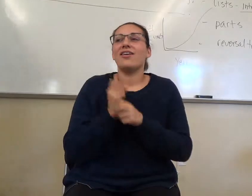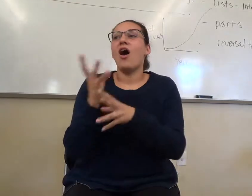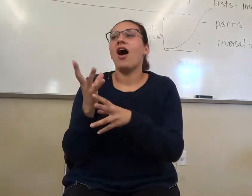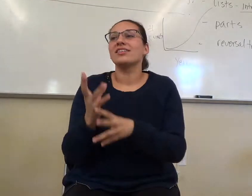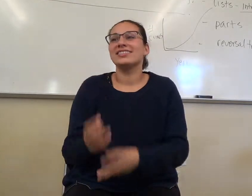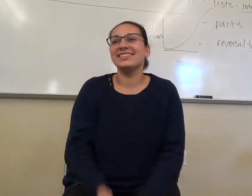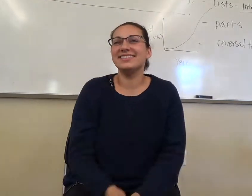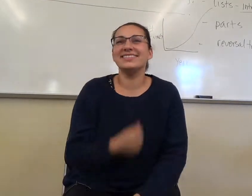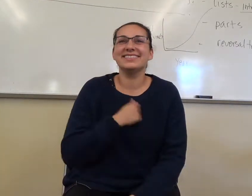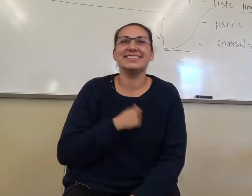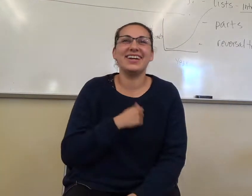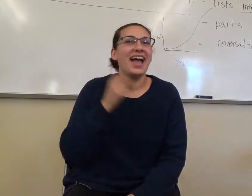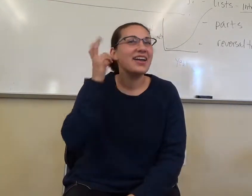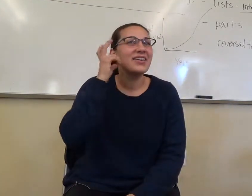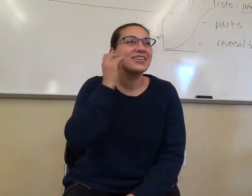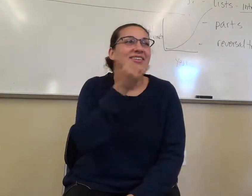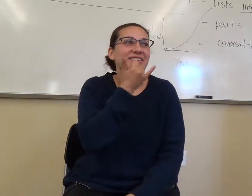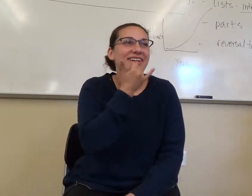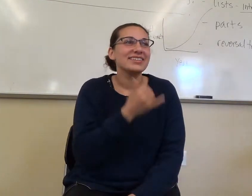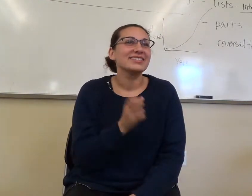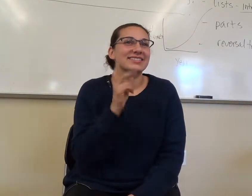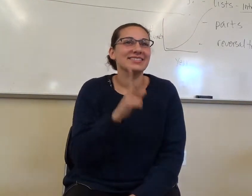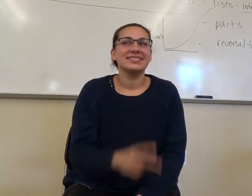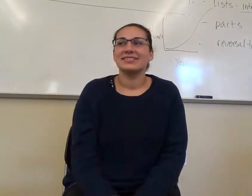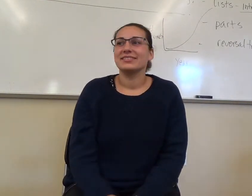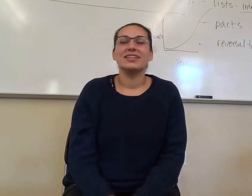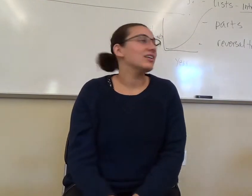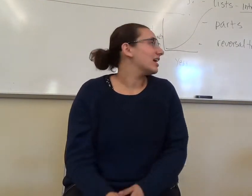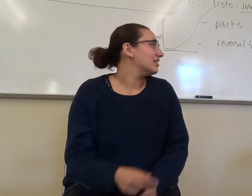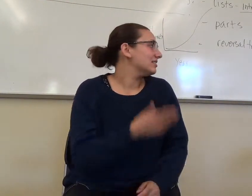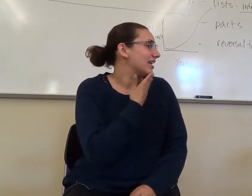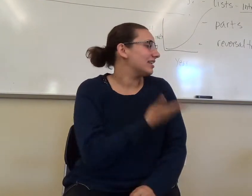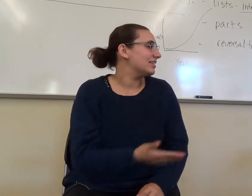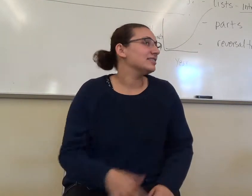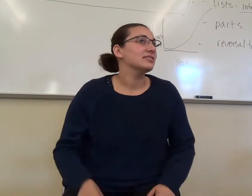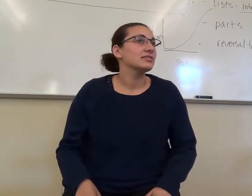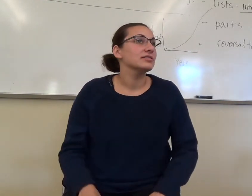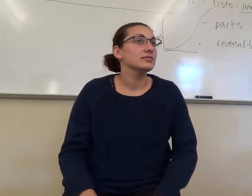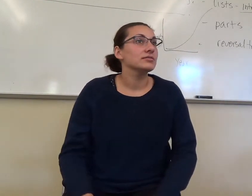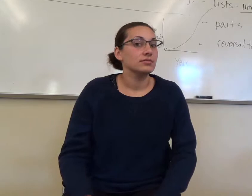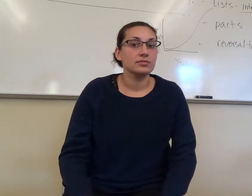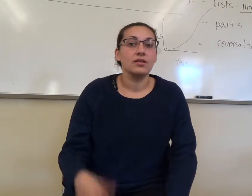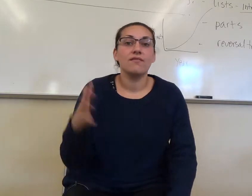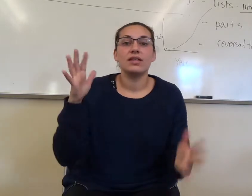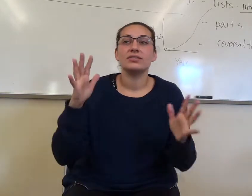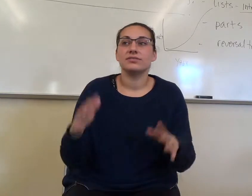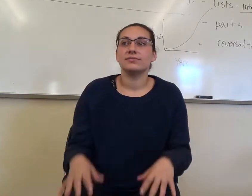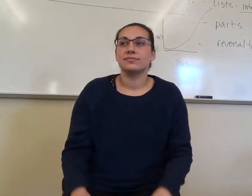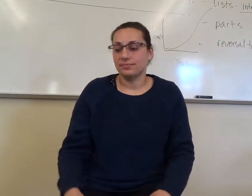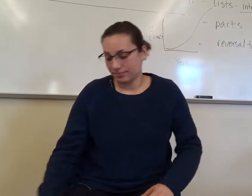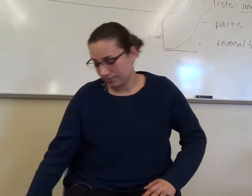writing is gonna be on Thursday. okay, thank you.